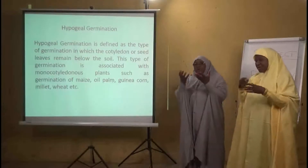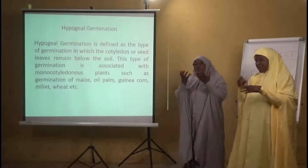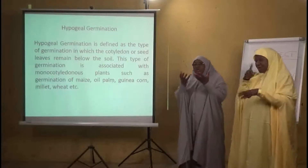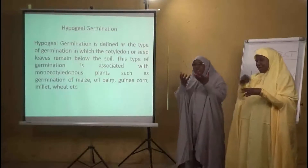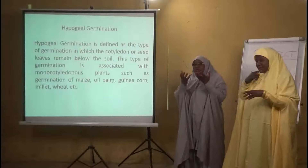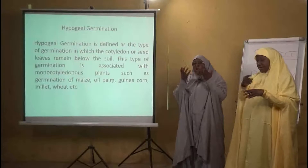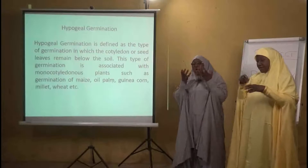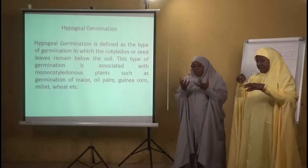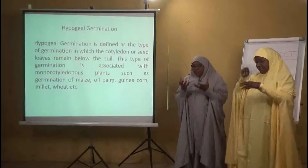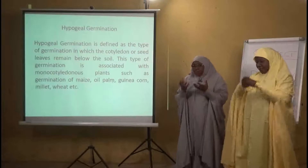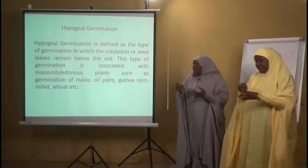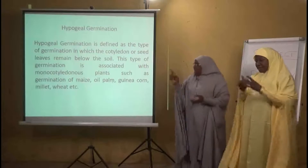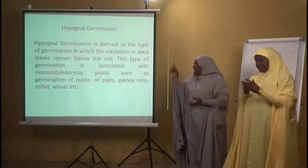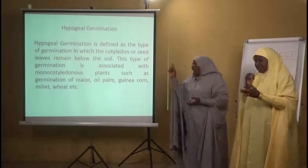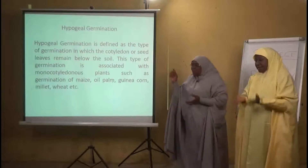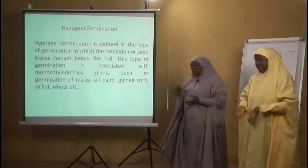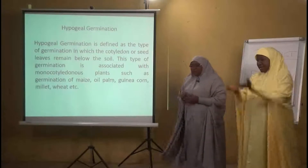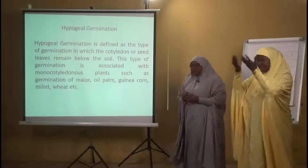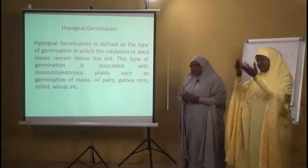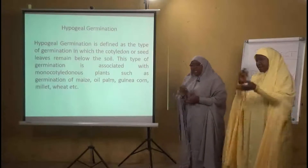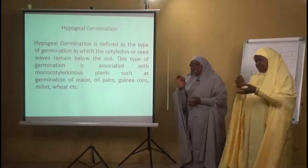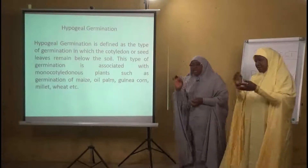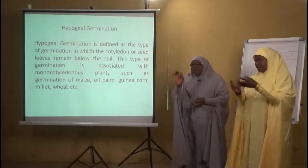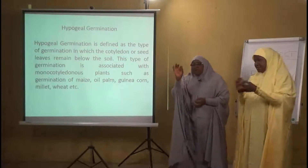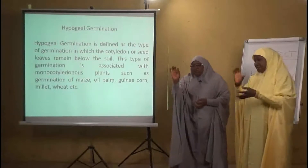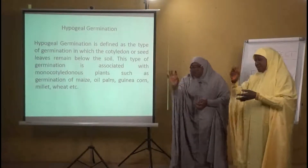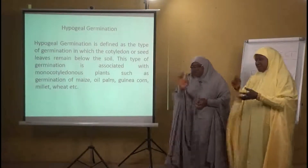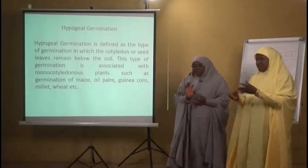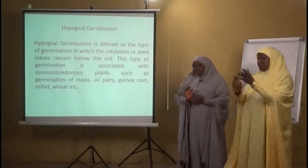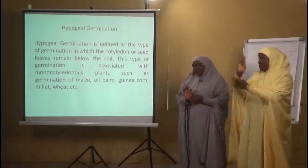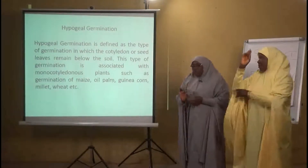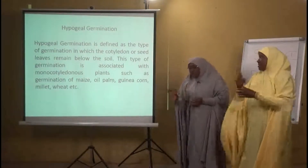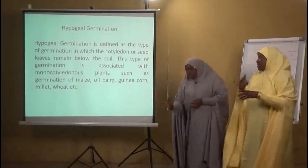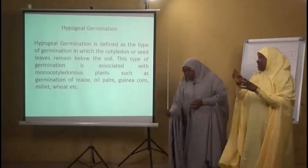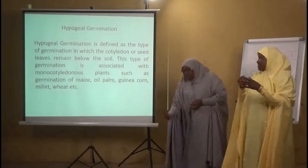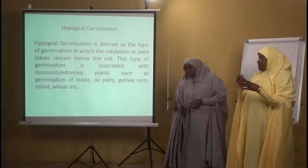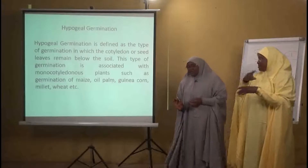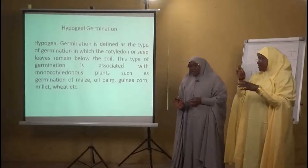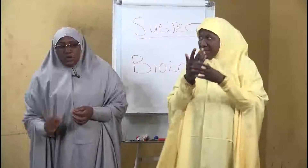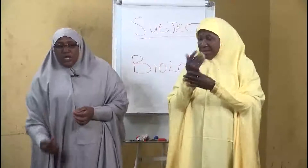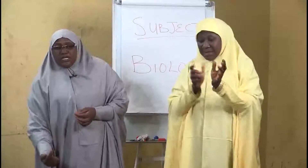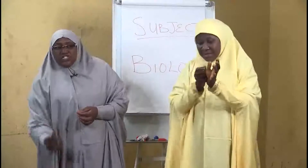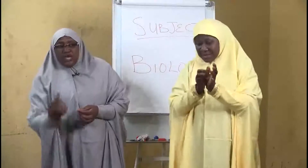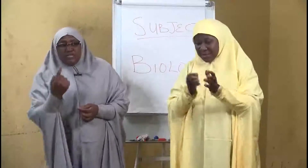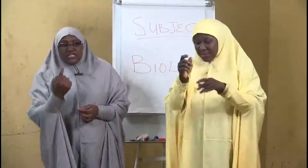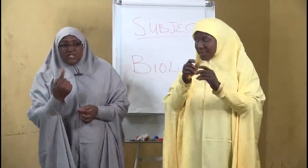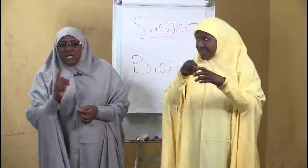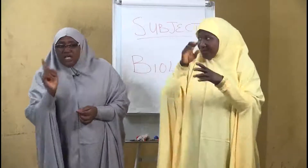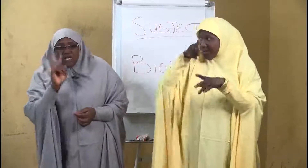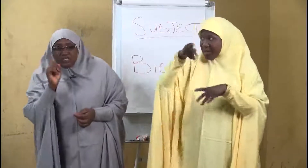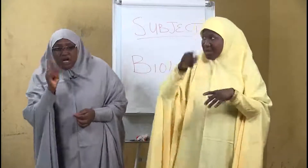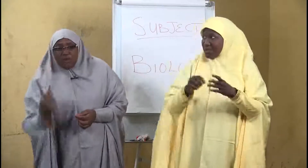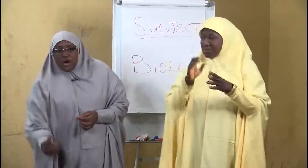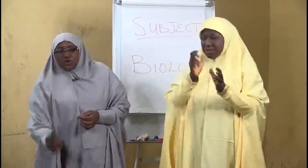the cotyledon up. In Hypogeal, example is maize. When you plant maize, when it is germinating,